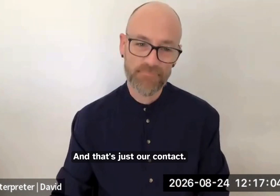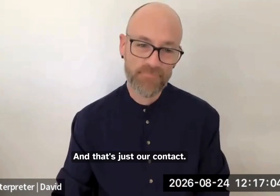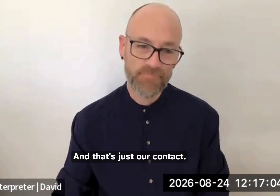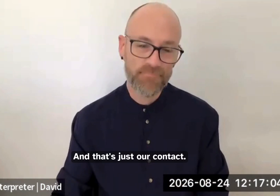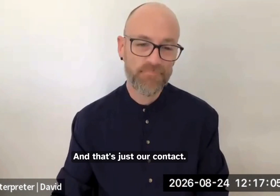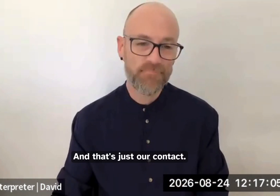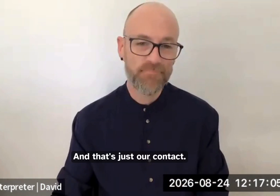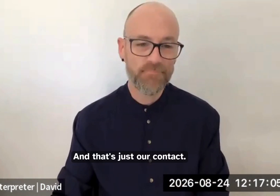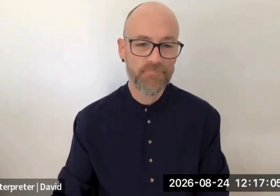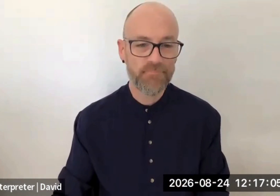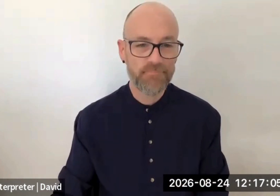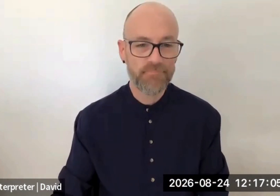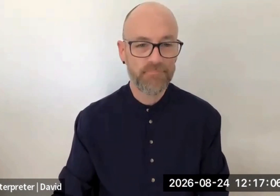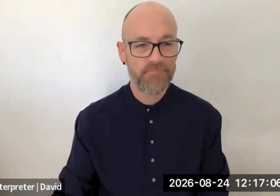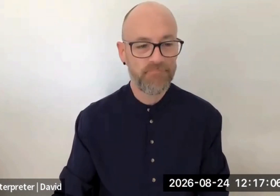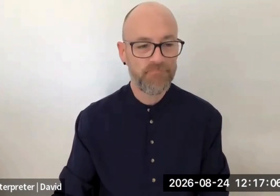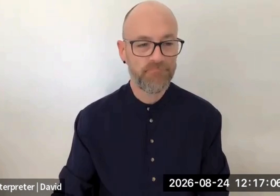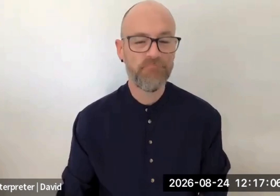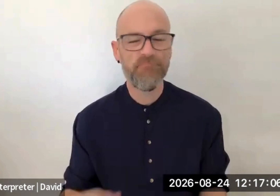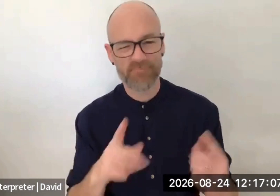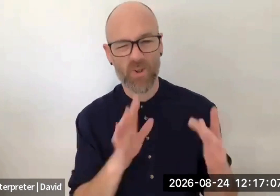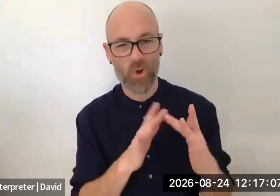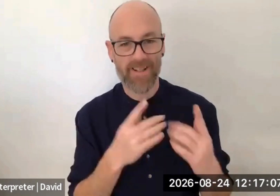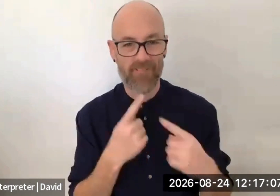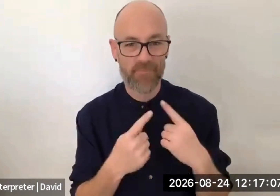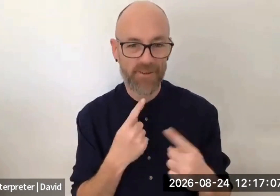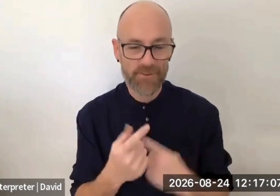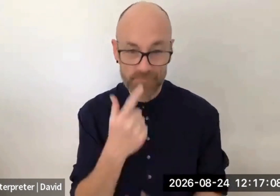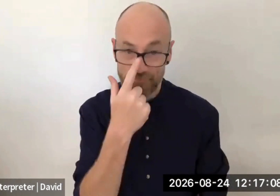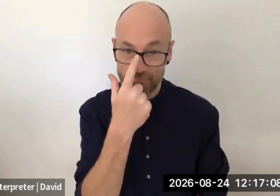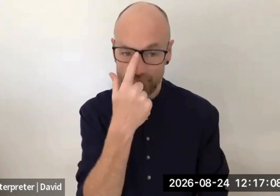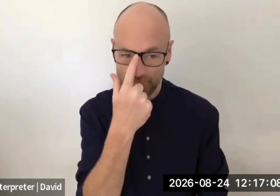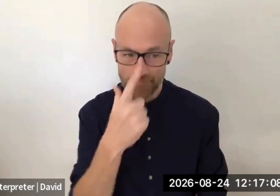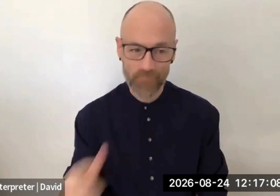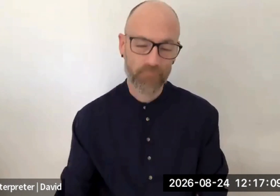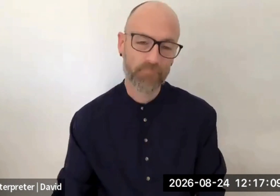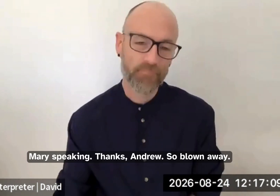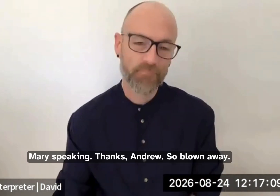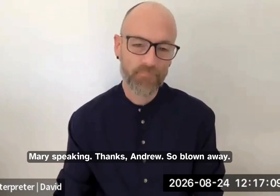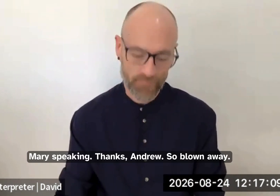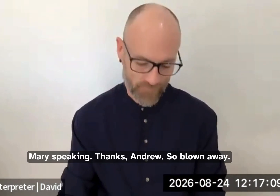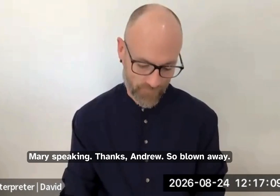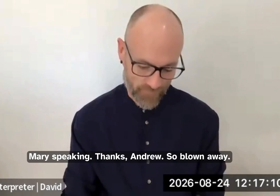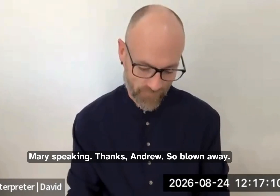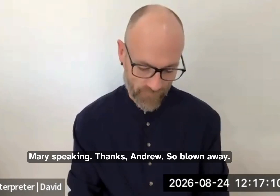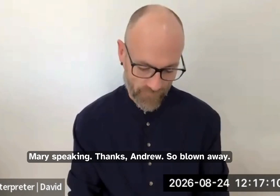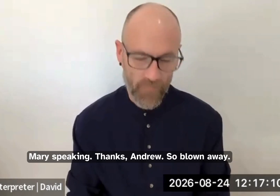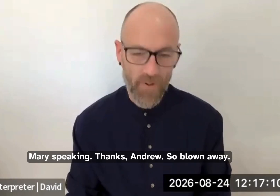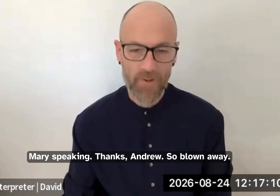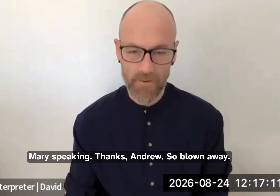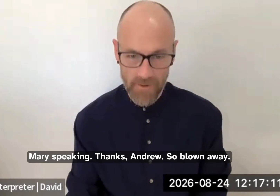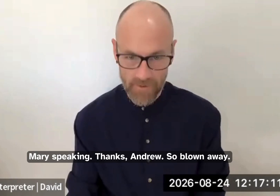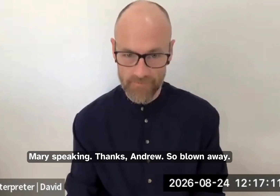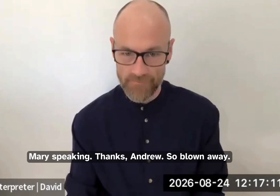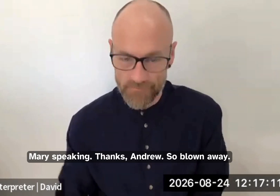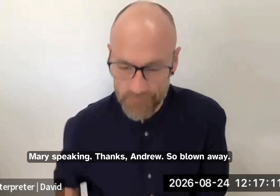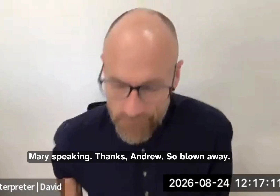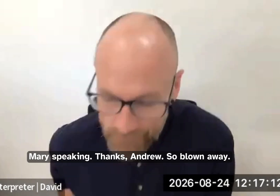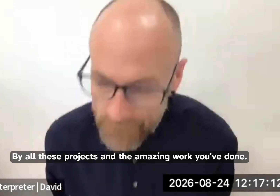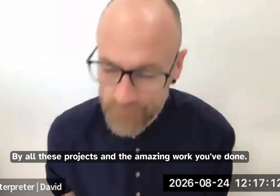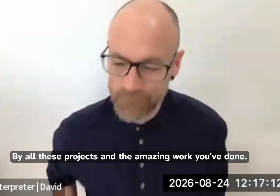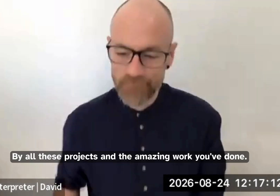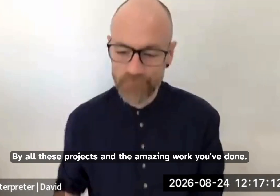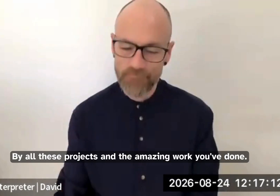And that's just our contact. Mary speaking. Thanks, Andrew. So